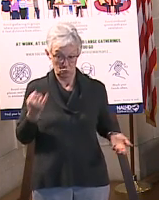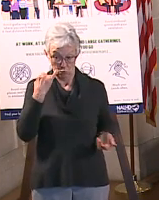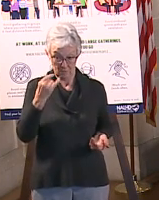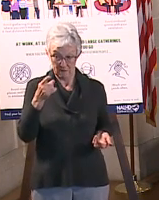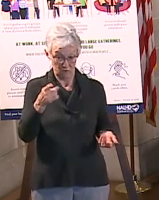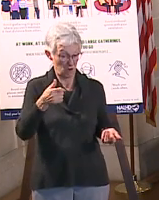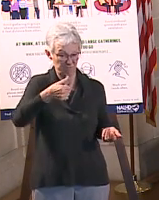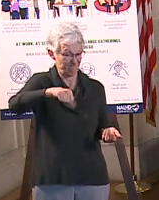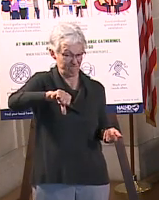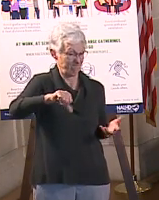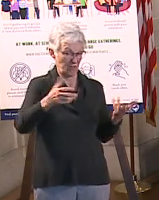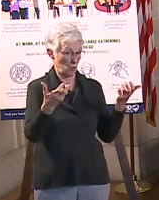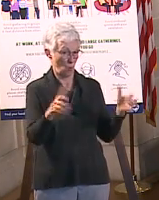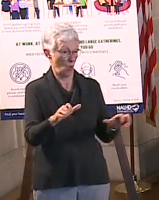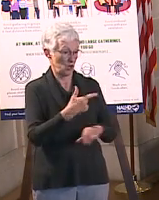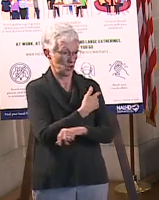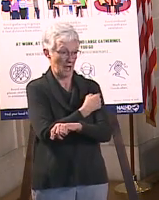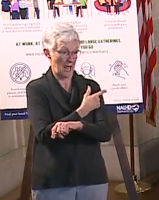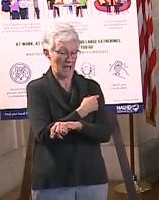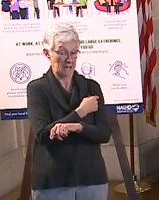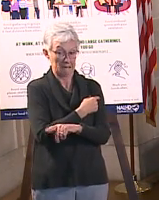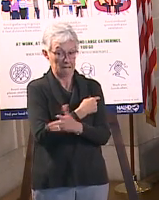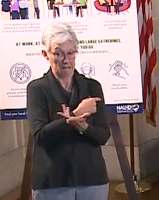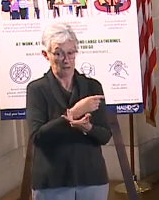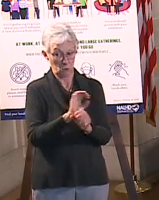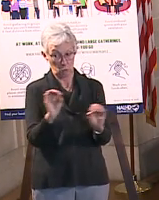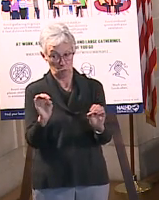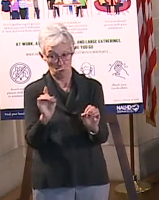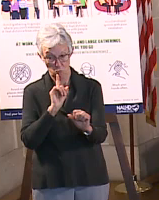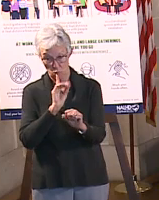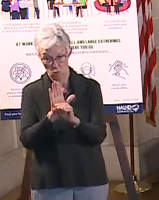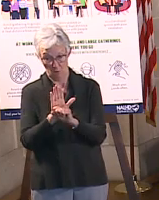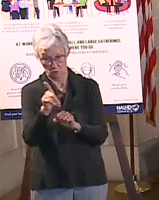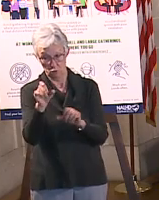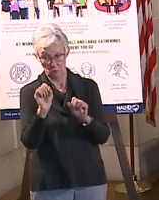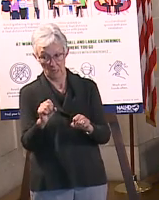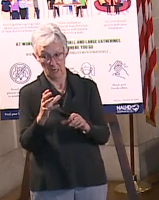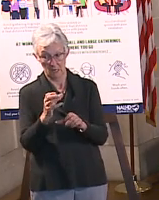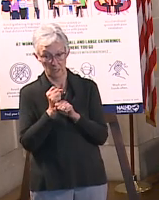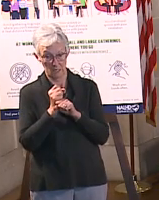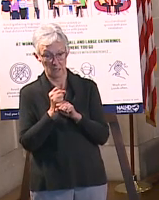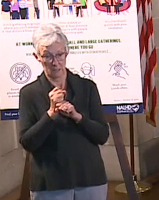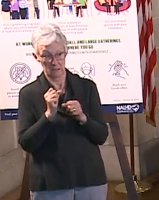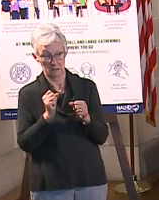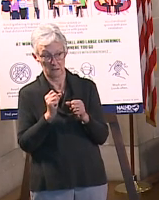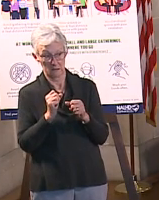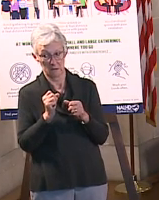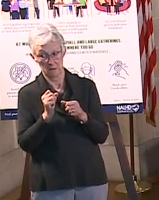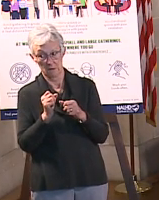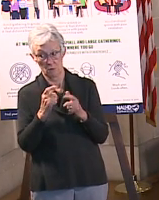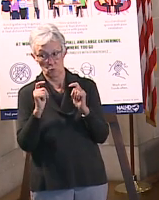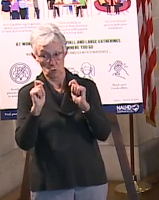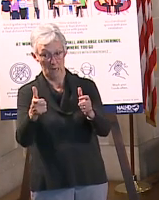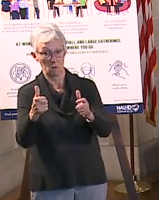originally, there's no guarantee they'll be able to get back in and get it right away. They may have to wait.